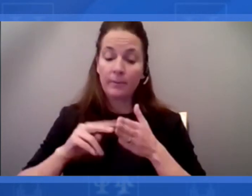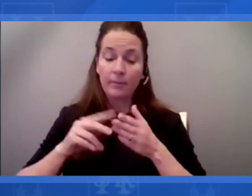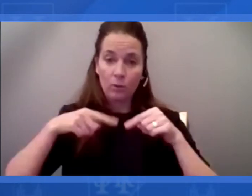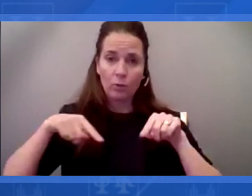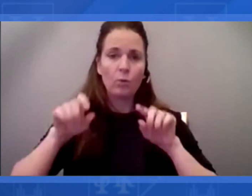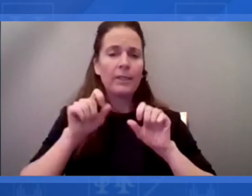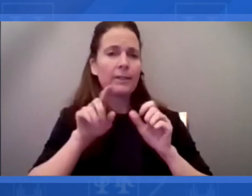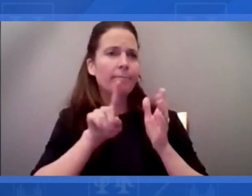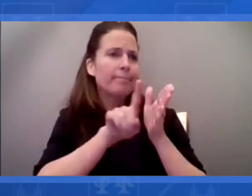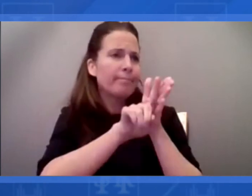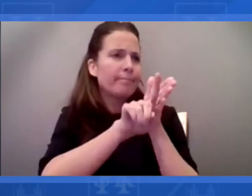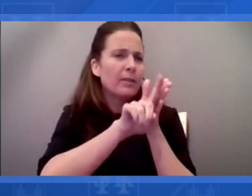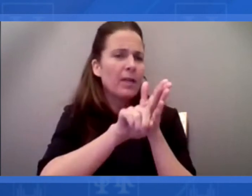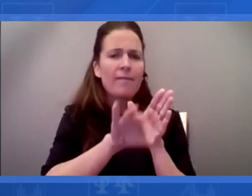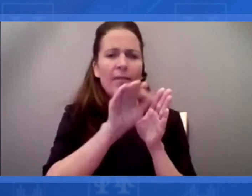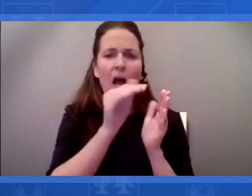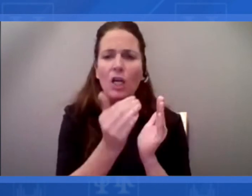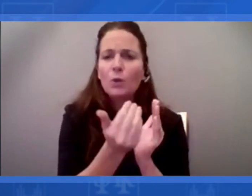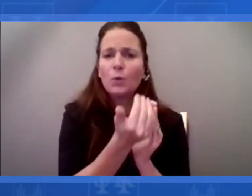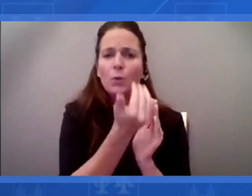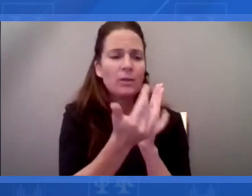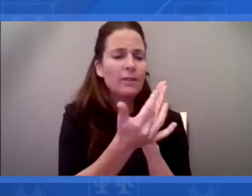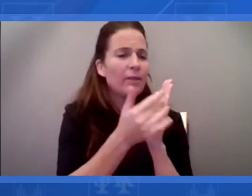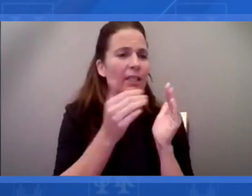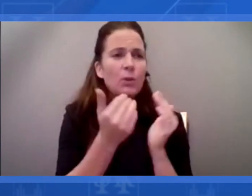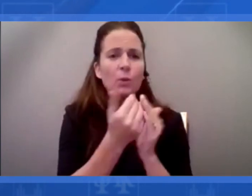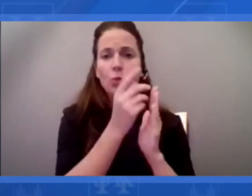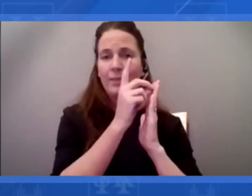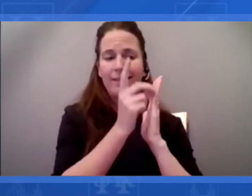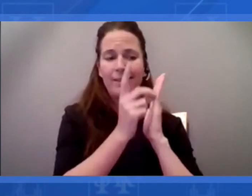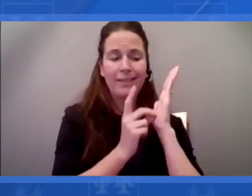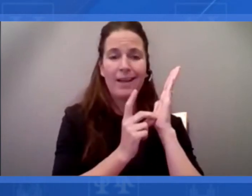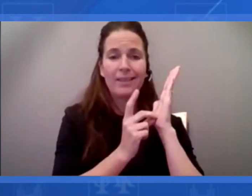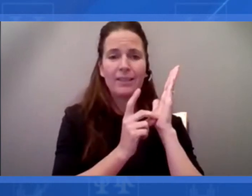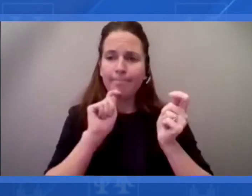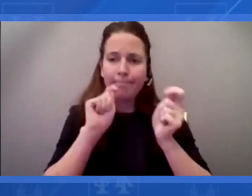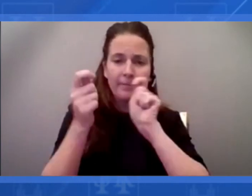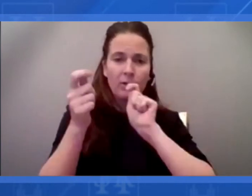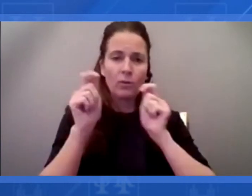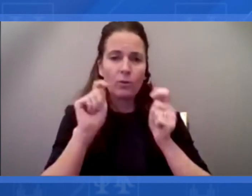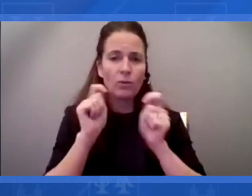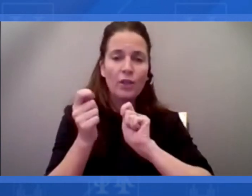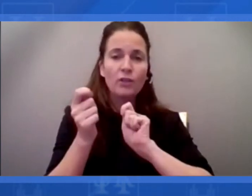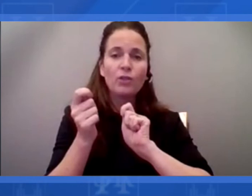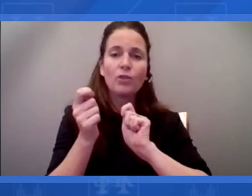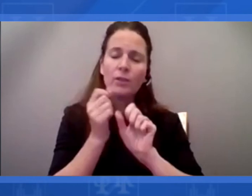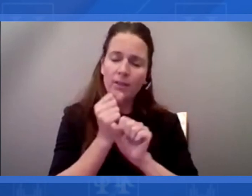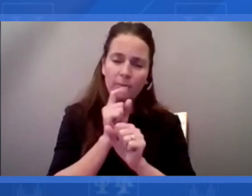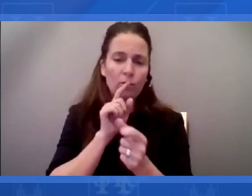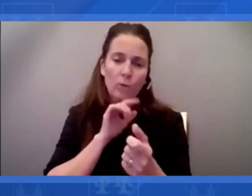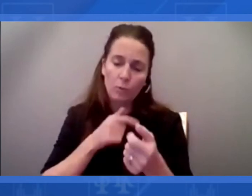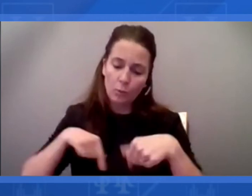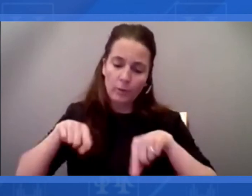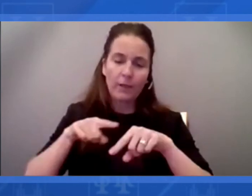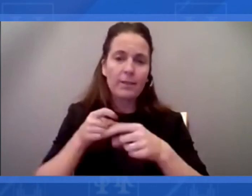are available for physical design of buses to support our passengers with